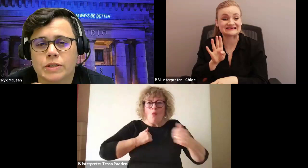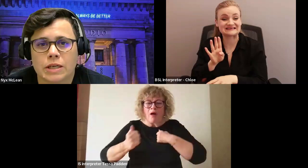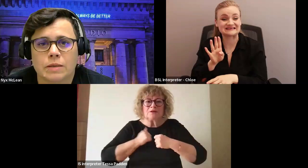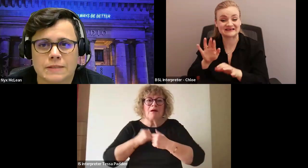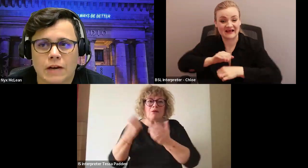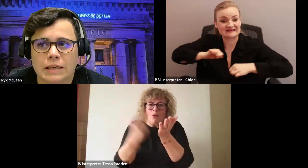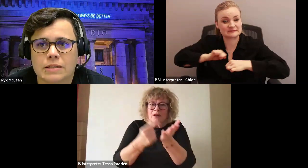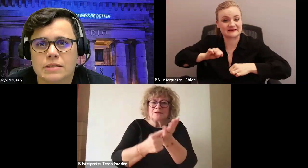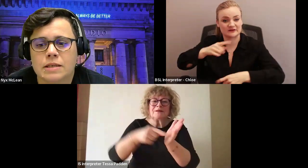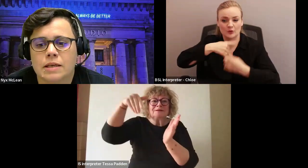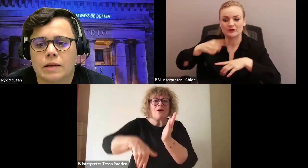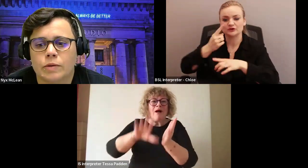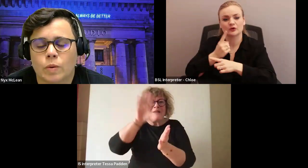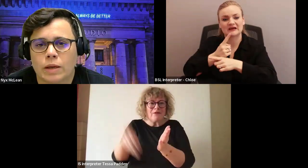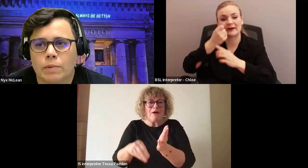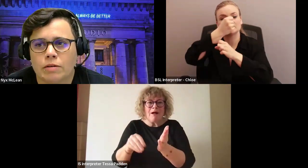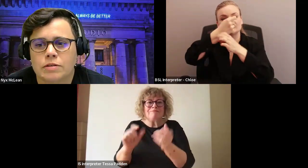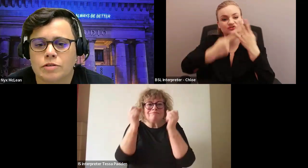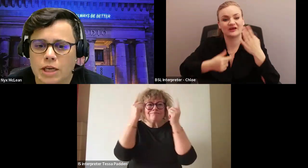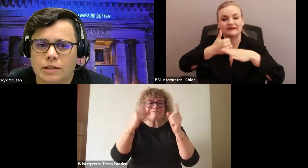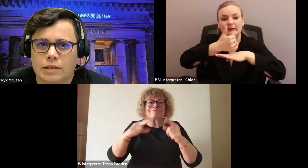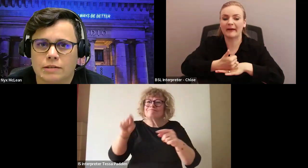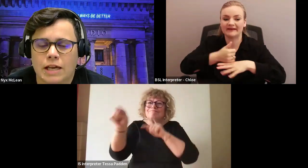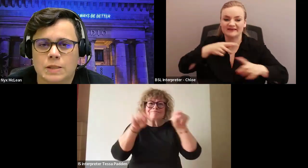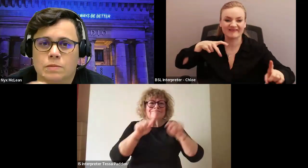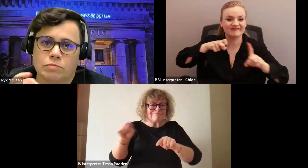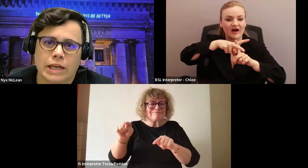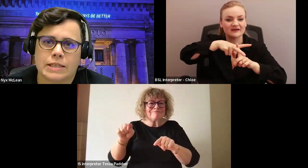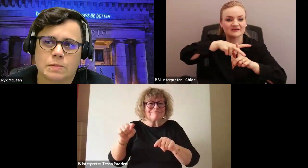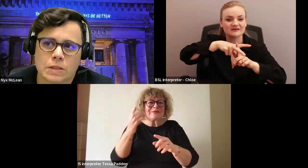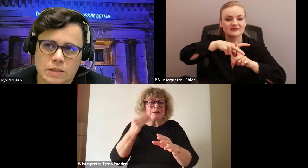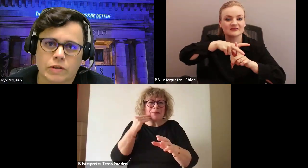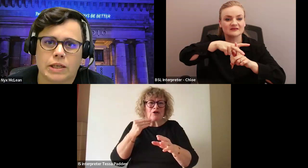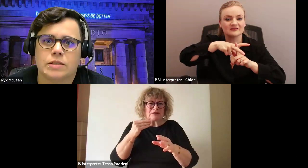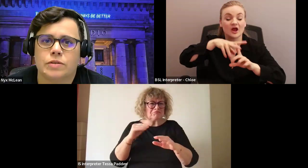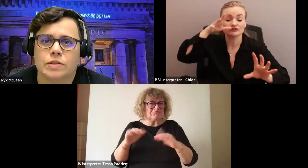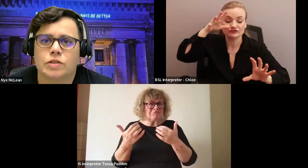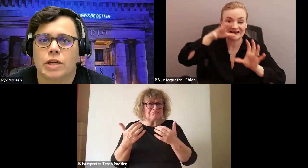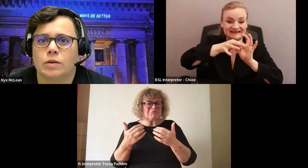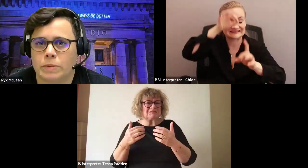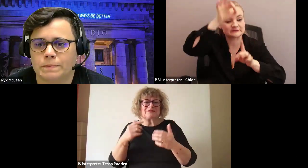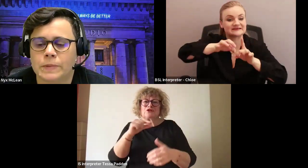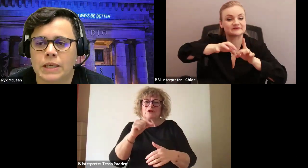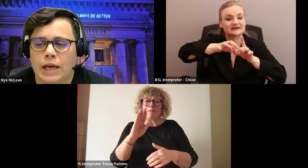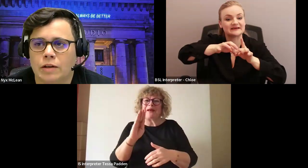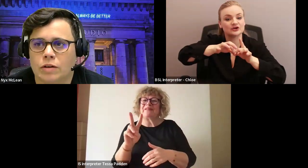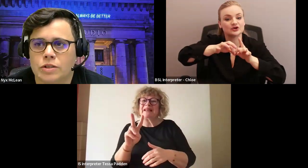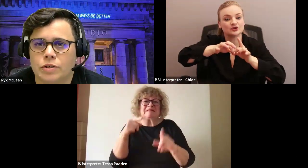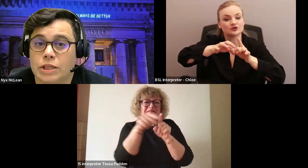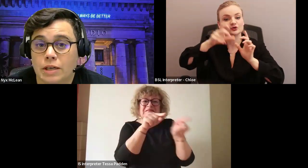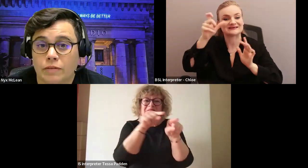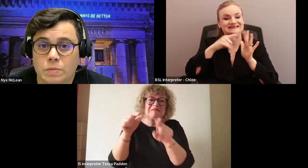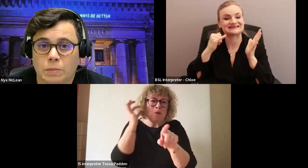were talking about gender-based violence, they were talking about gender as relating specifically to cisgender women and